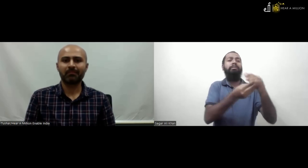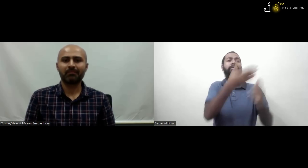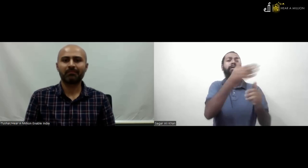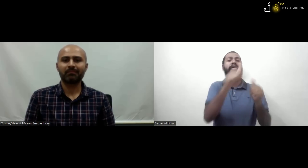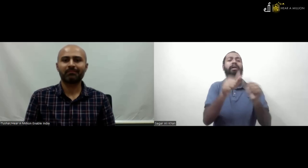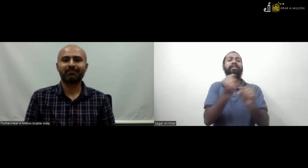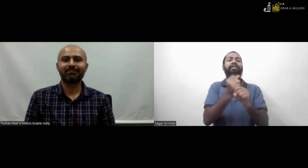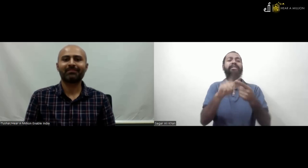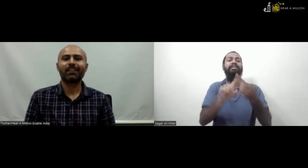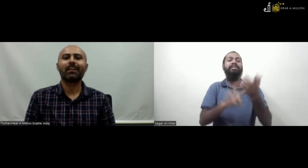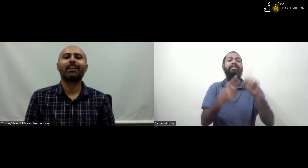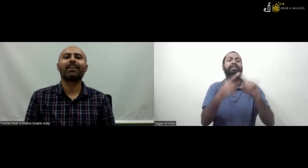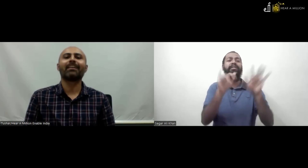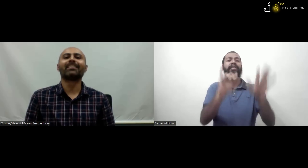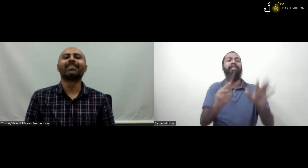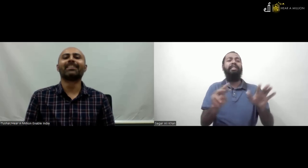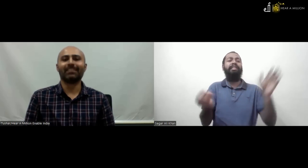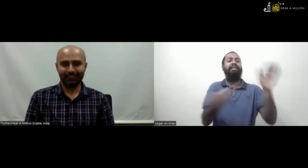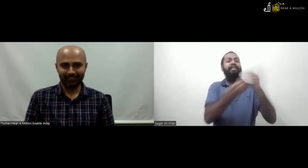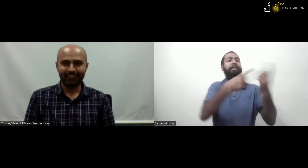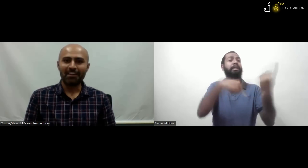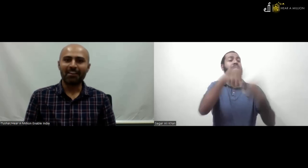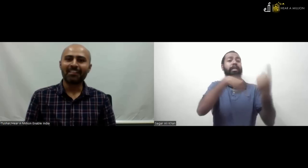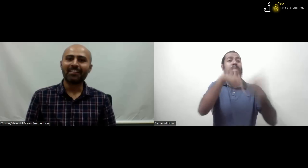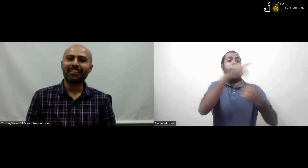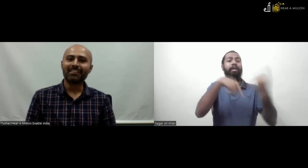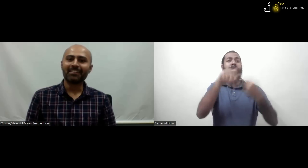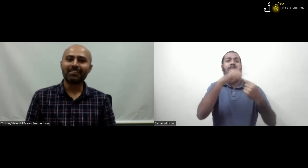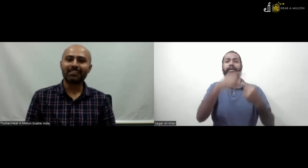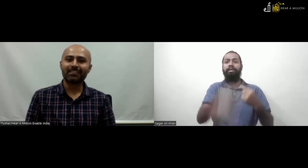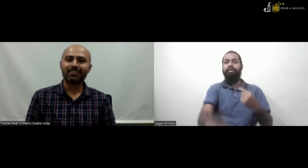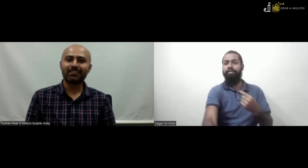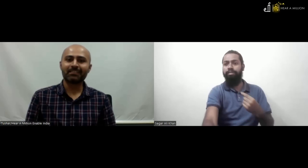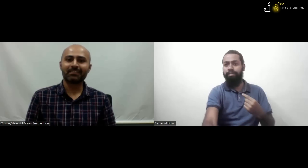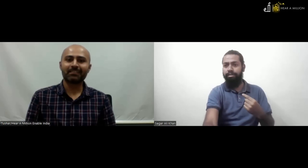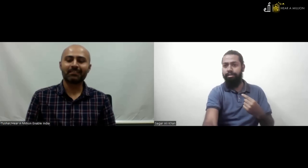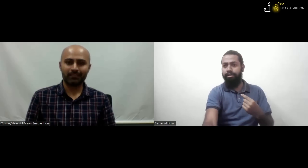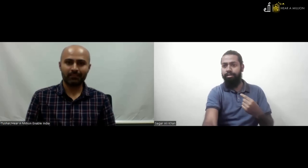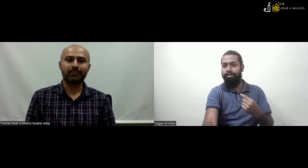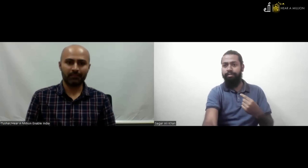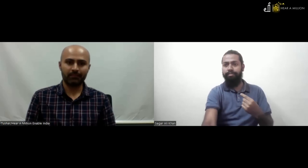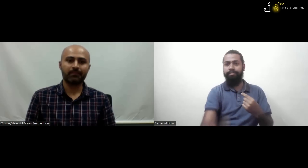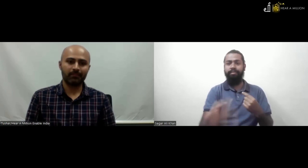took me to the RTO. Maybe he bribed the agent, maybe 6,000 rupees or something like that.